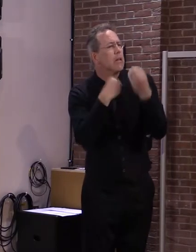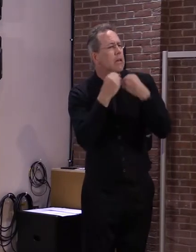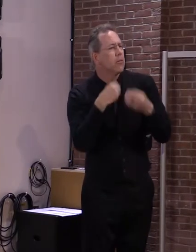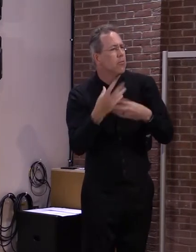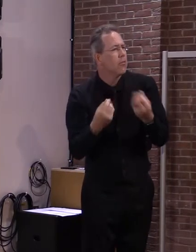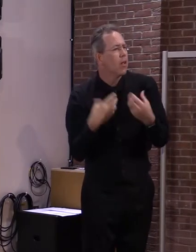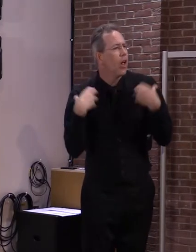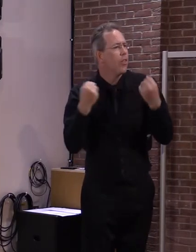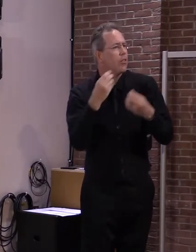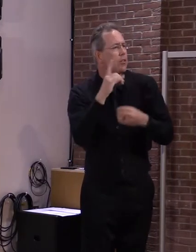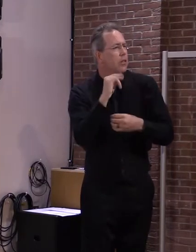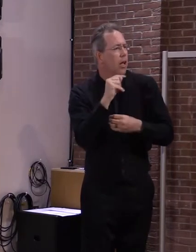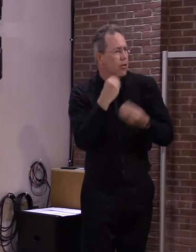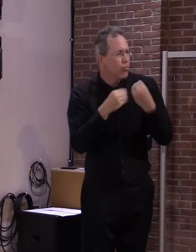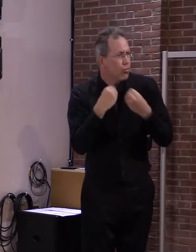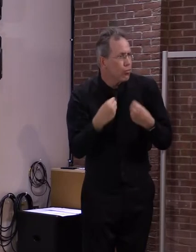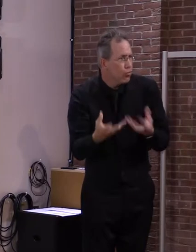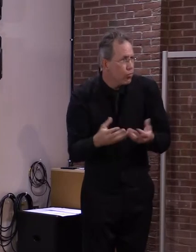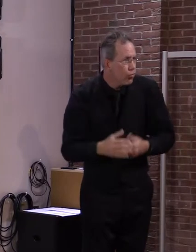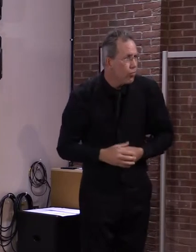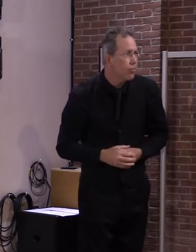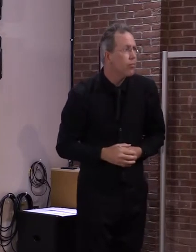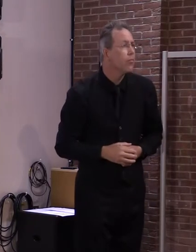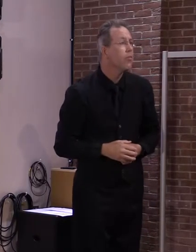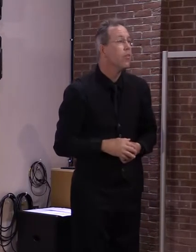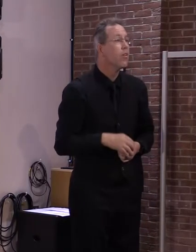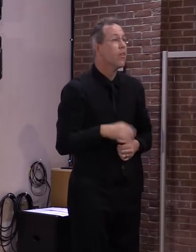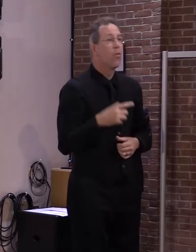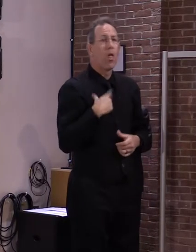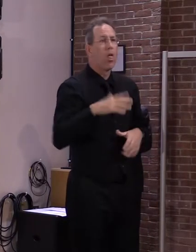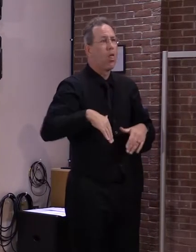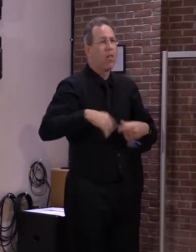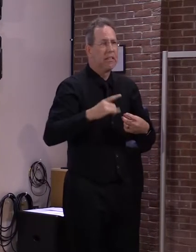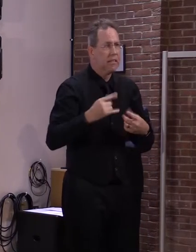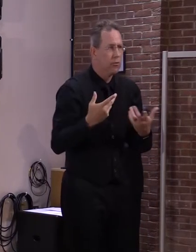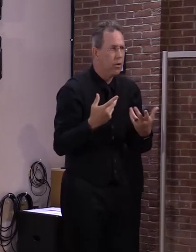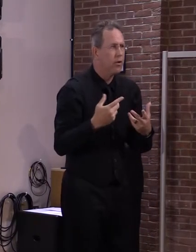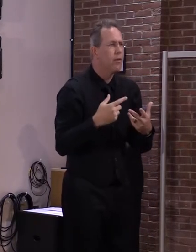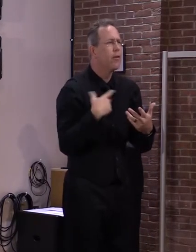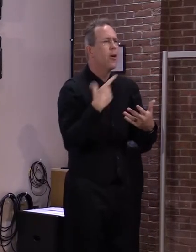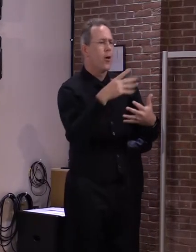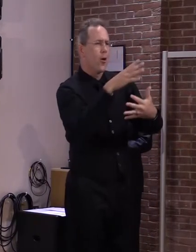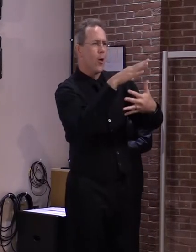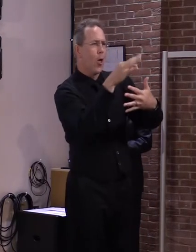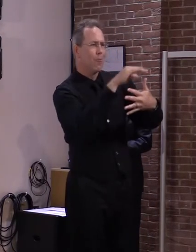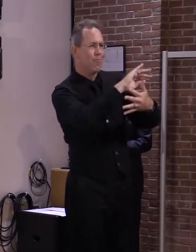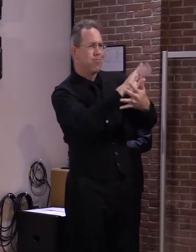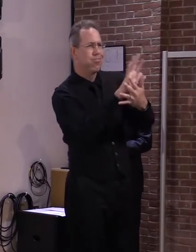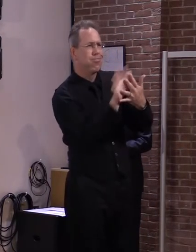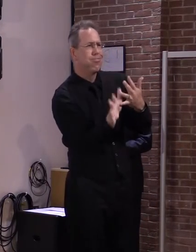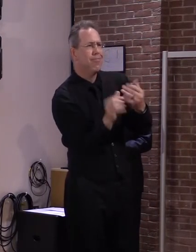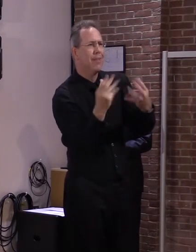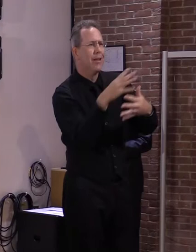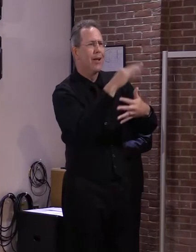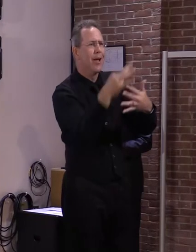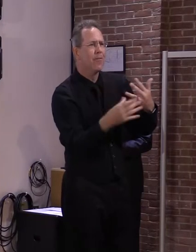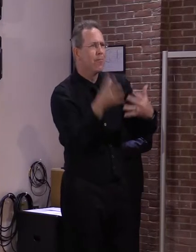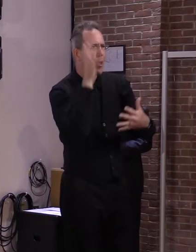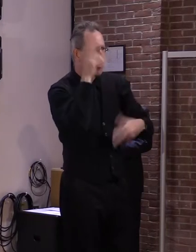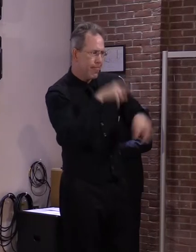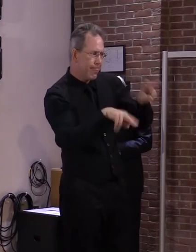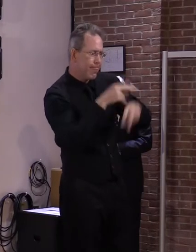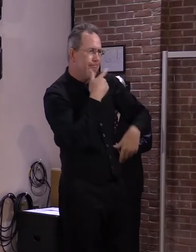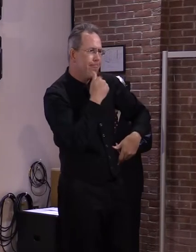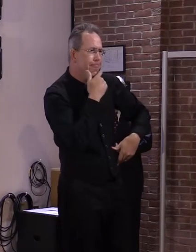clear is the impressive breadth and variety of options that are being offered. I can't say enough about the creativity, care,